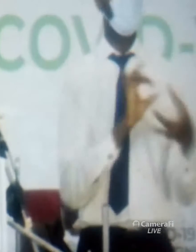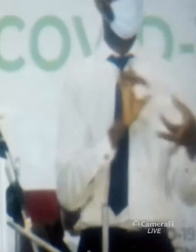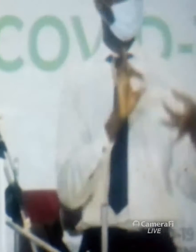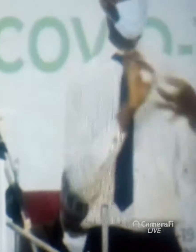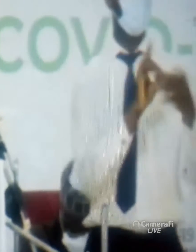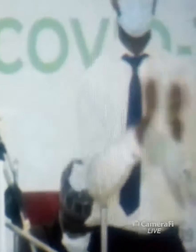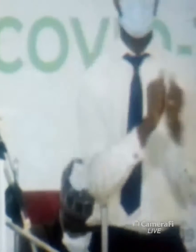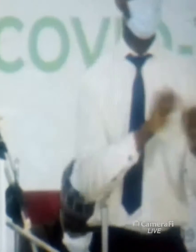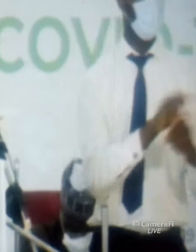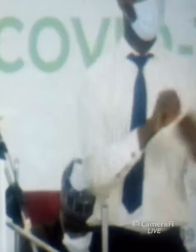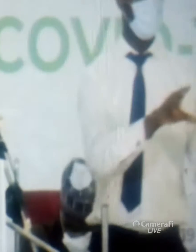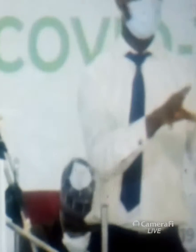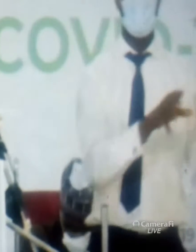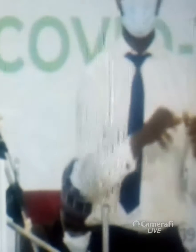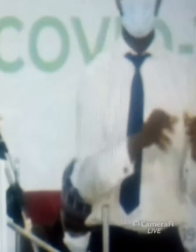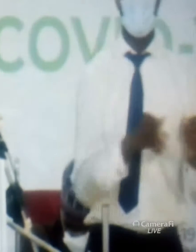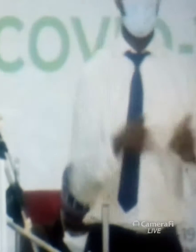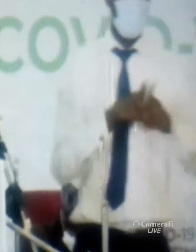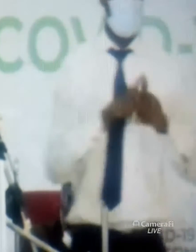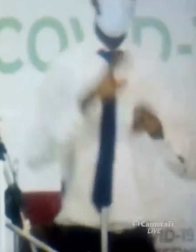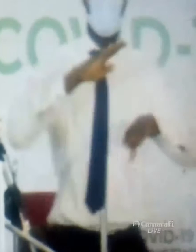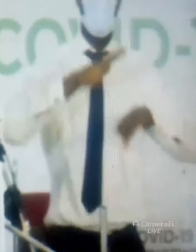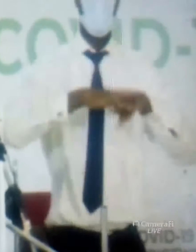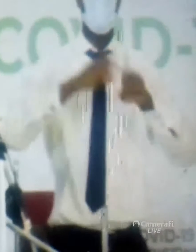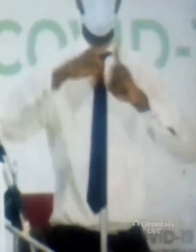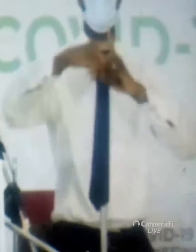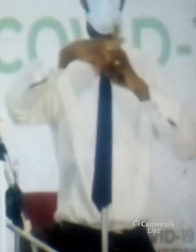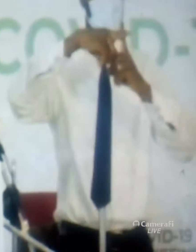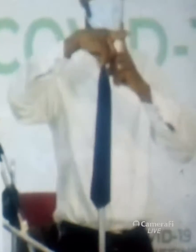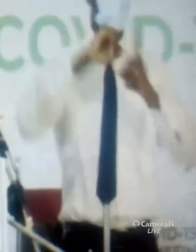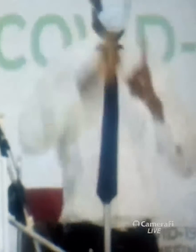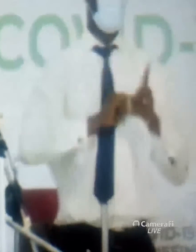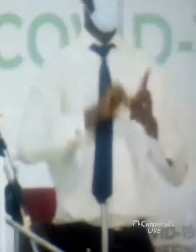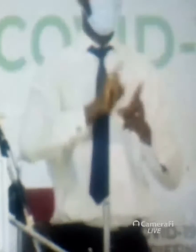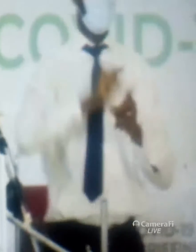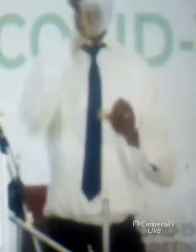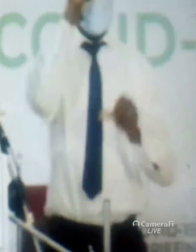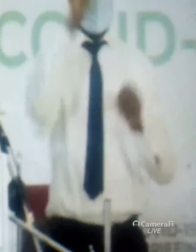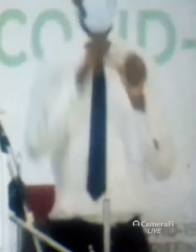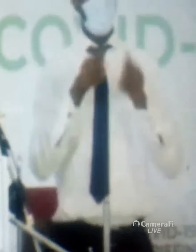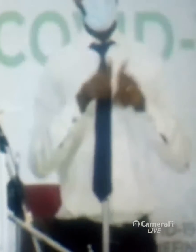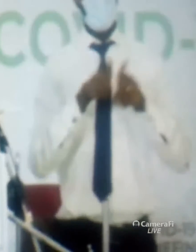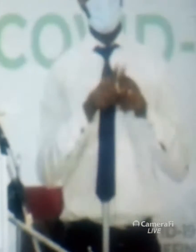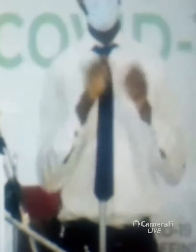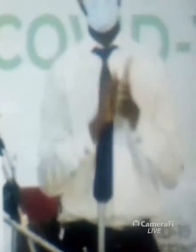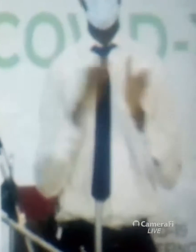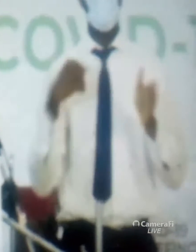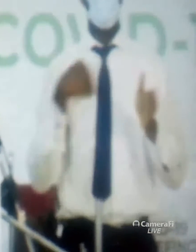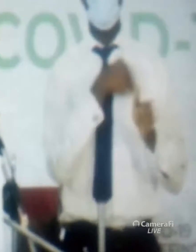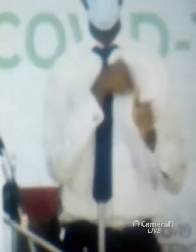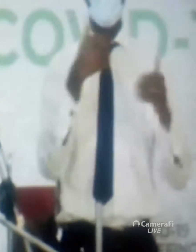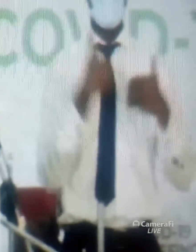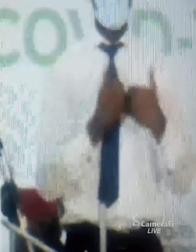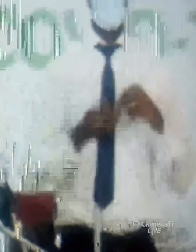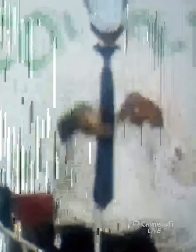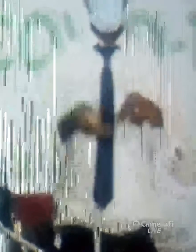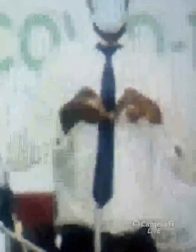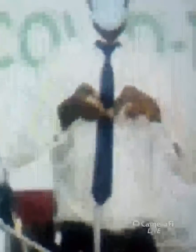impact. Of course, still on the positive side, it just occurred to me that we have increased